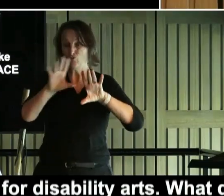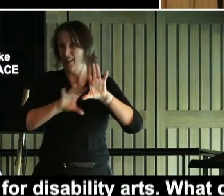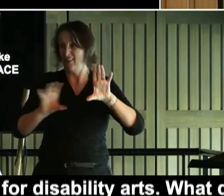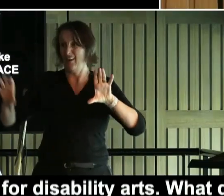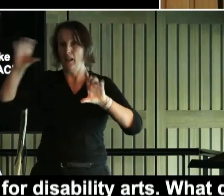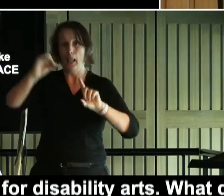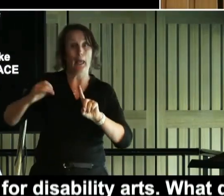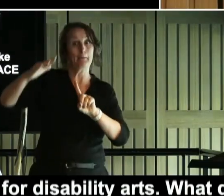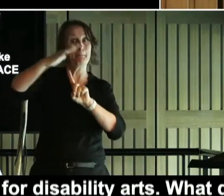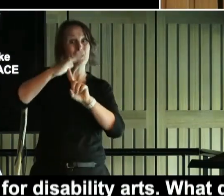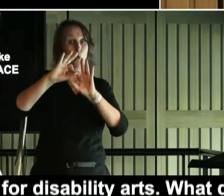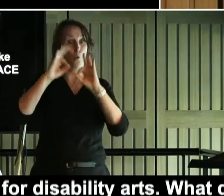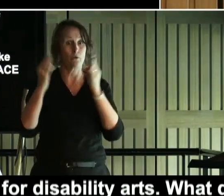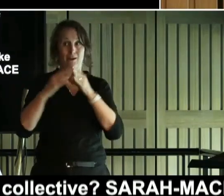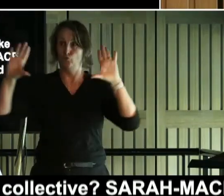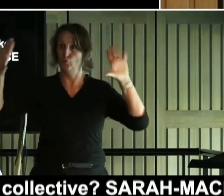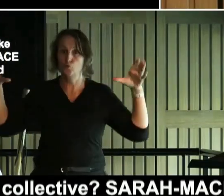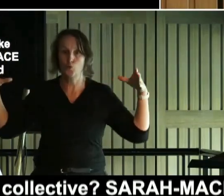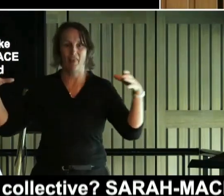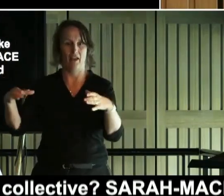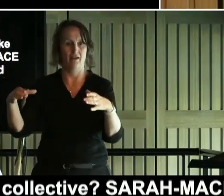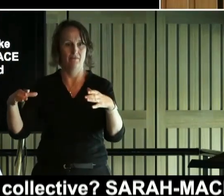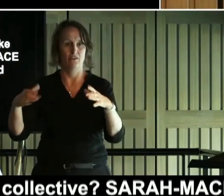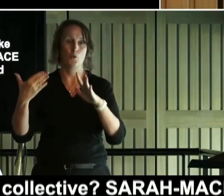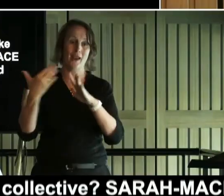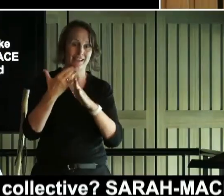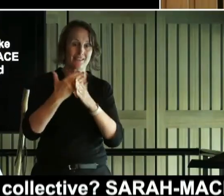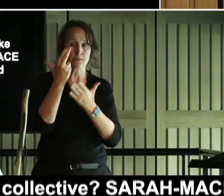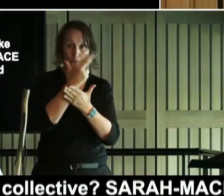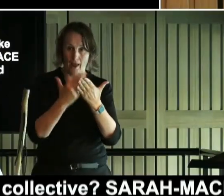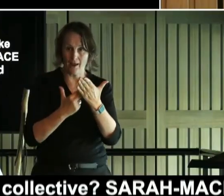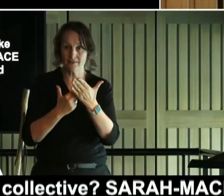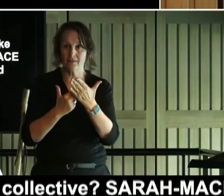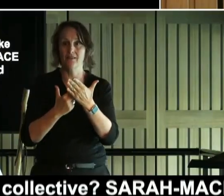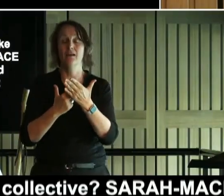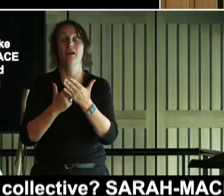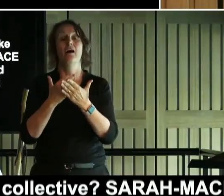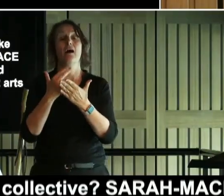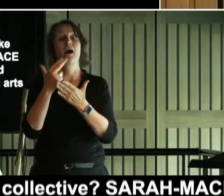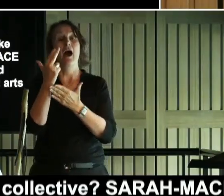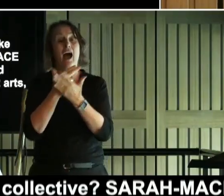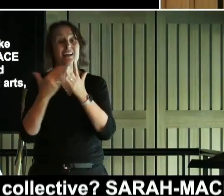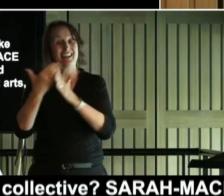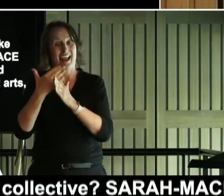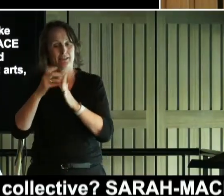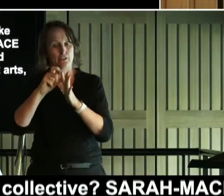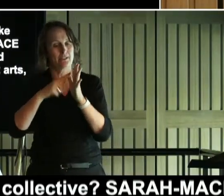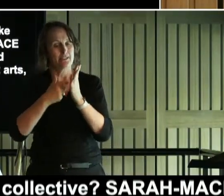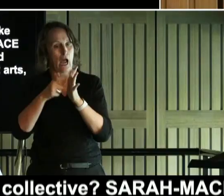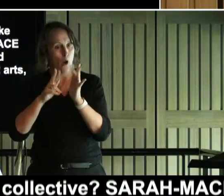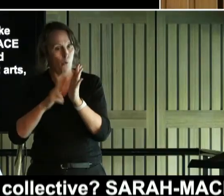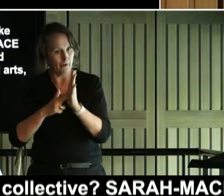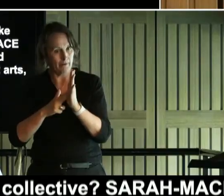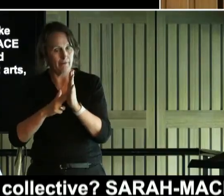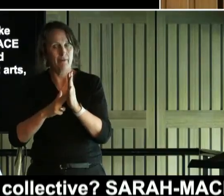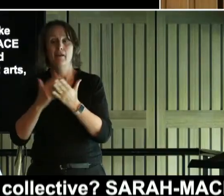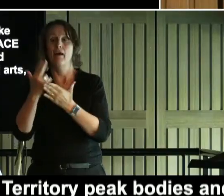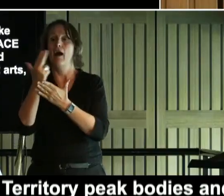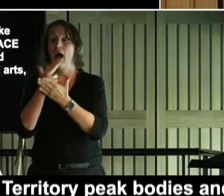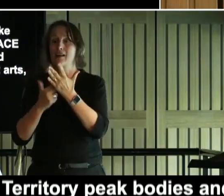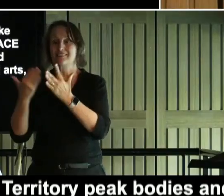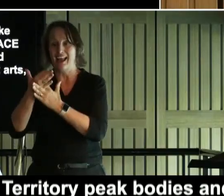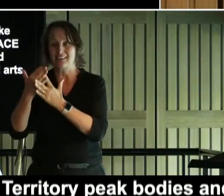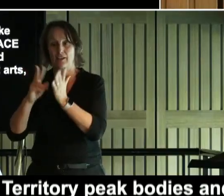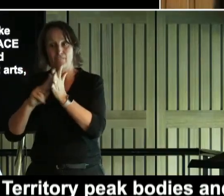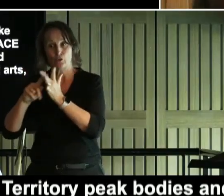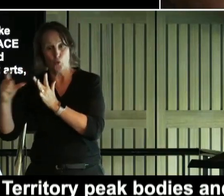peak bodies, and they are Access to Arts, Accessible Arts, Arts Access Darwin, Arts Access Victoria,